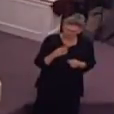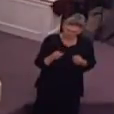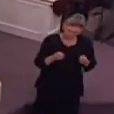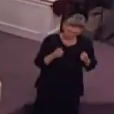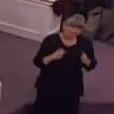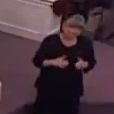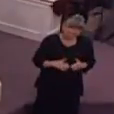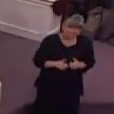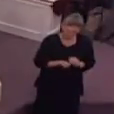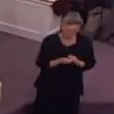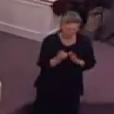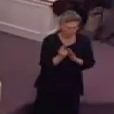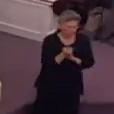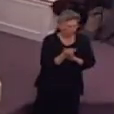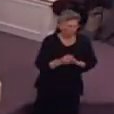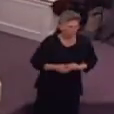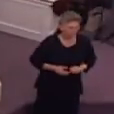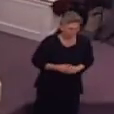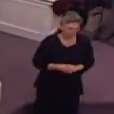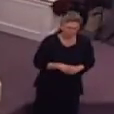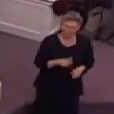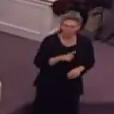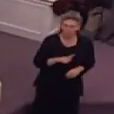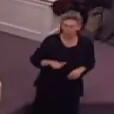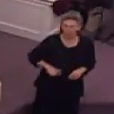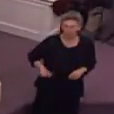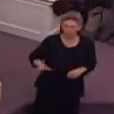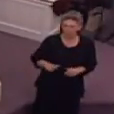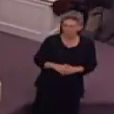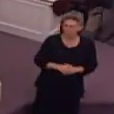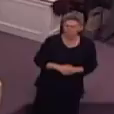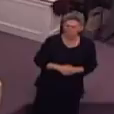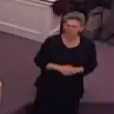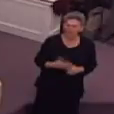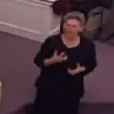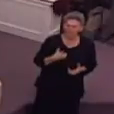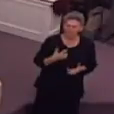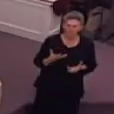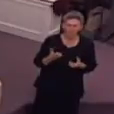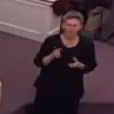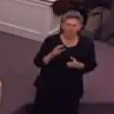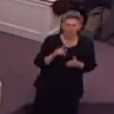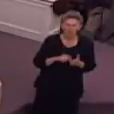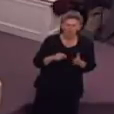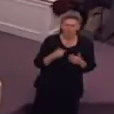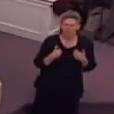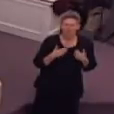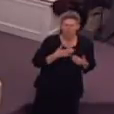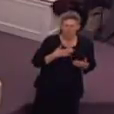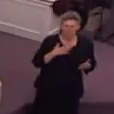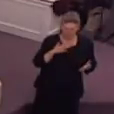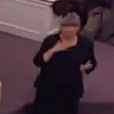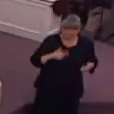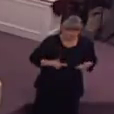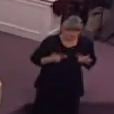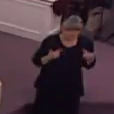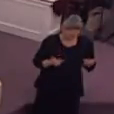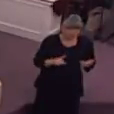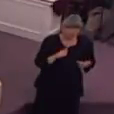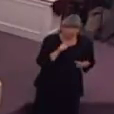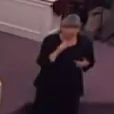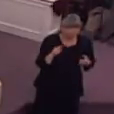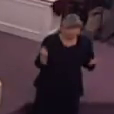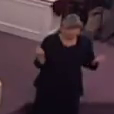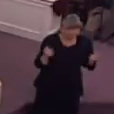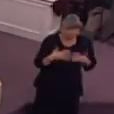for a few moments here today. Say, Lord, I just want what you have for my life. I'm not going to